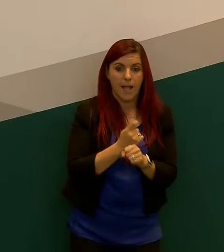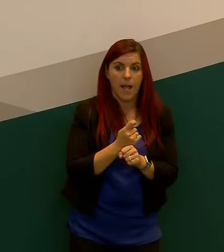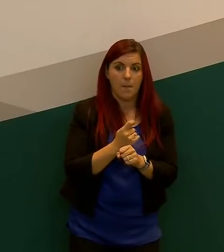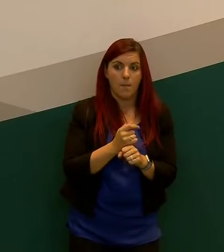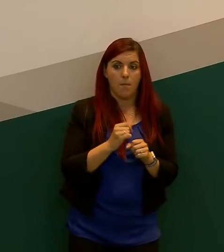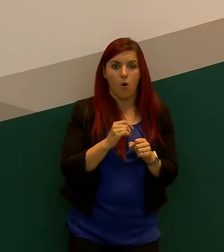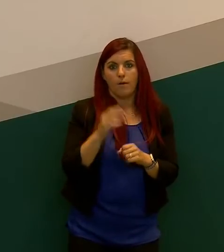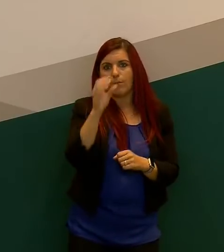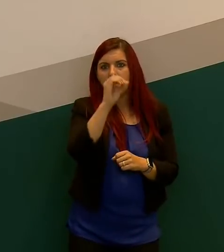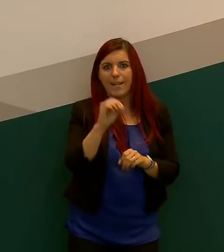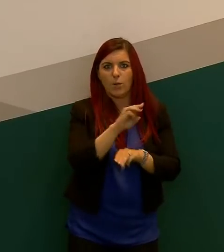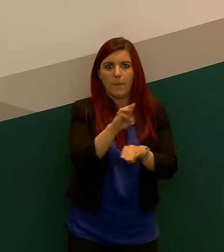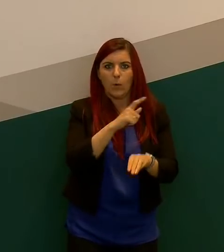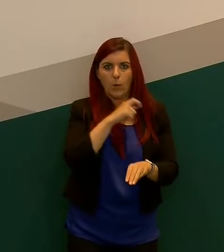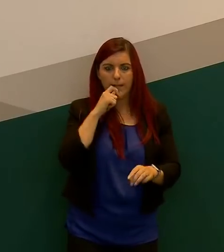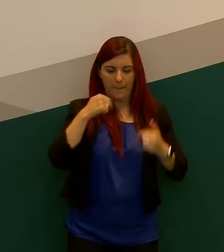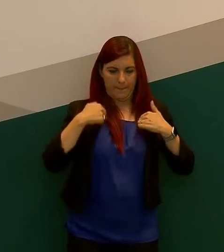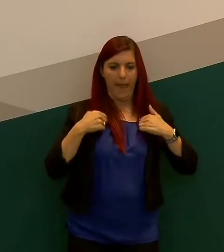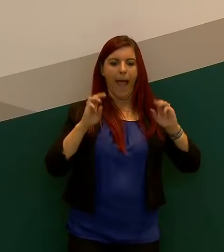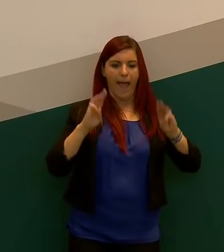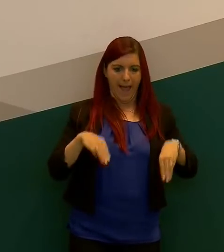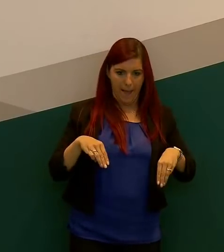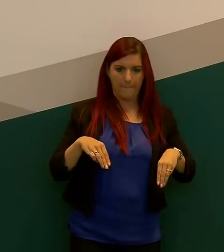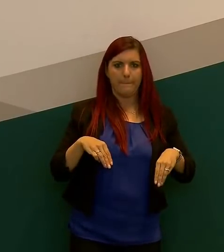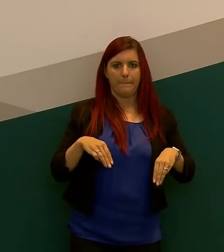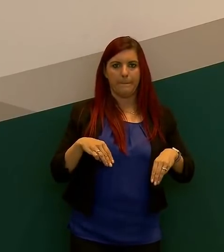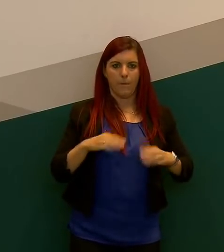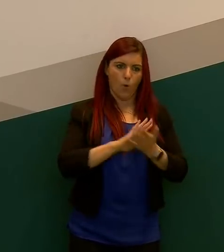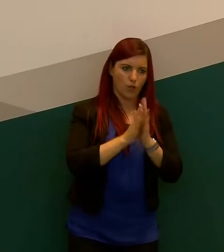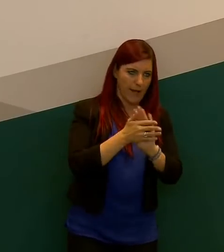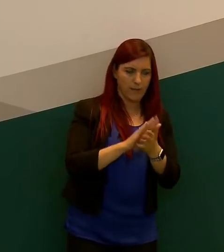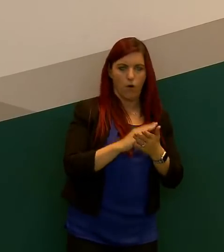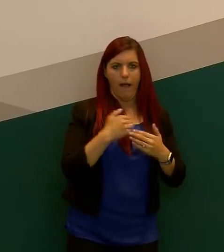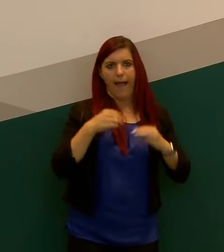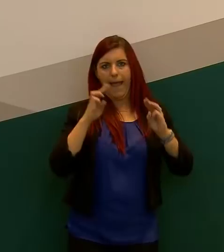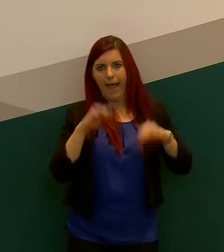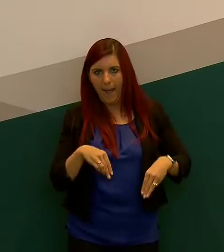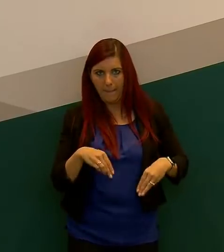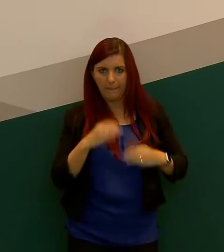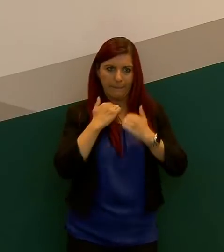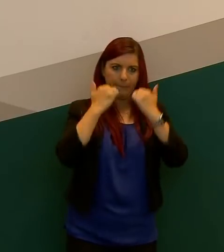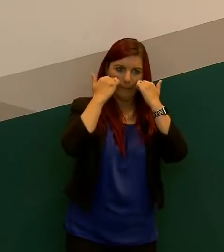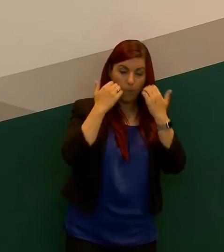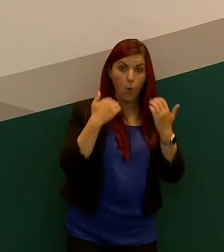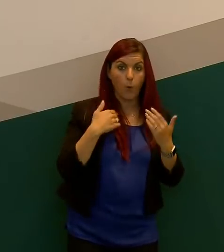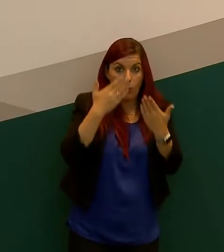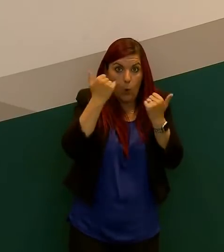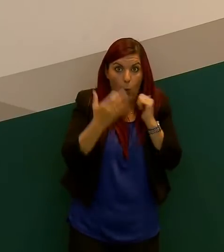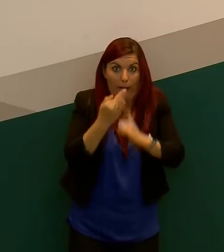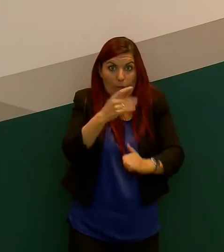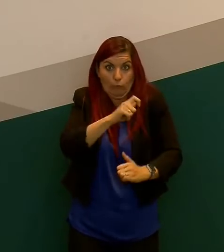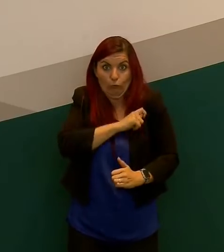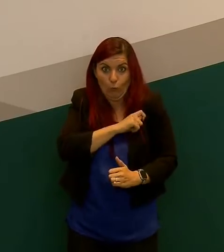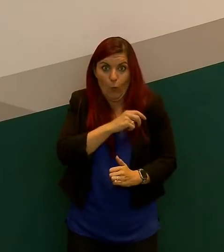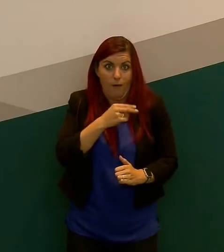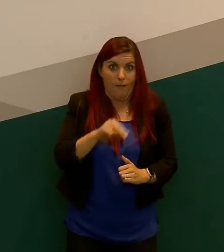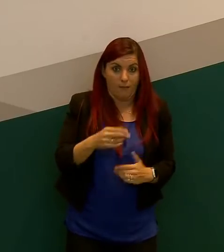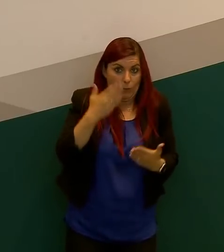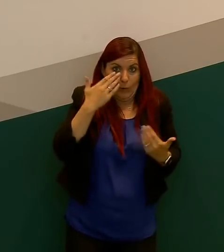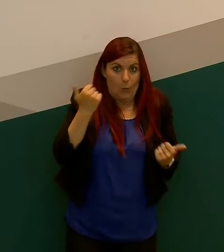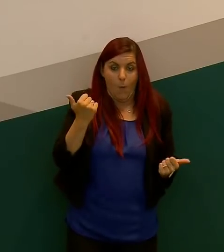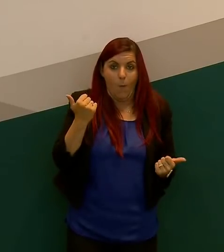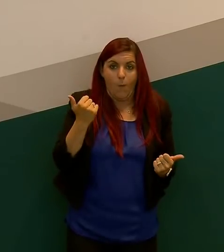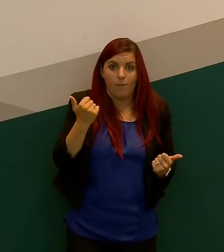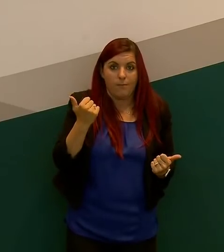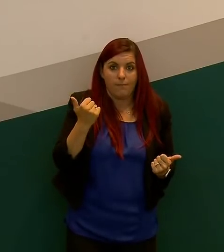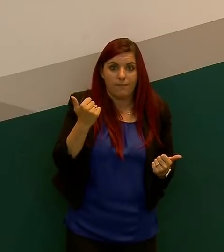percentage of people who say, I am doing whatever, washing hands. So we have no way of knowing whether that's actually... And